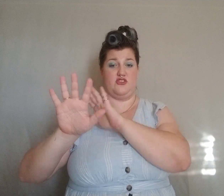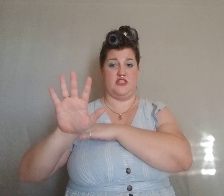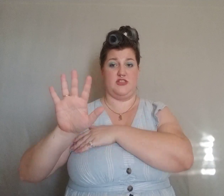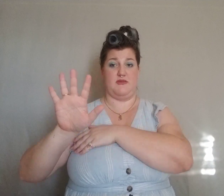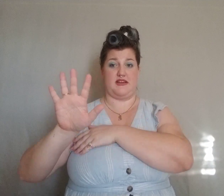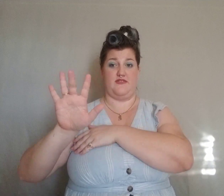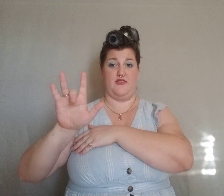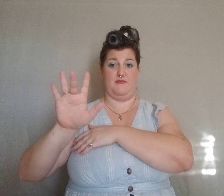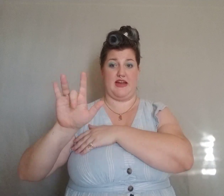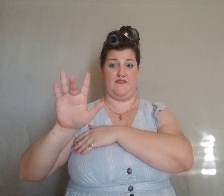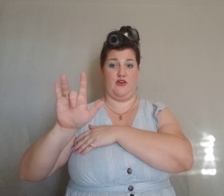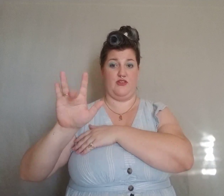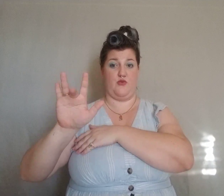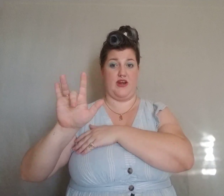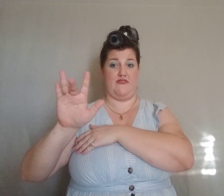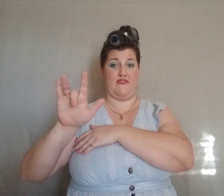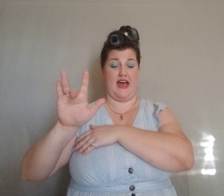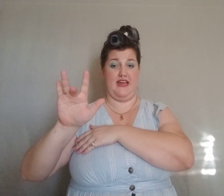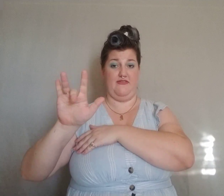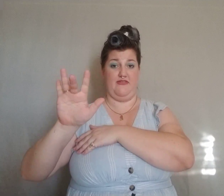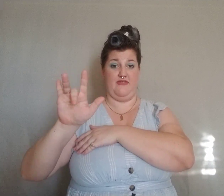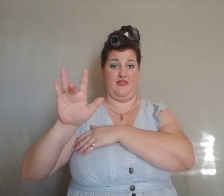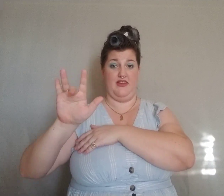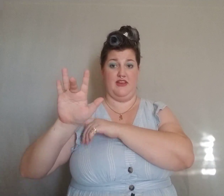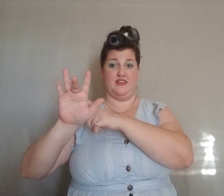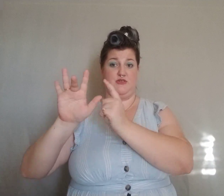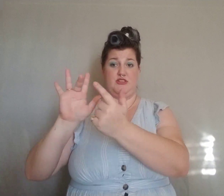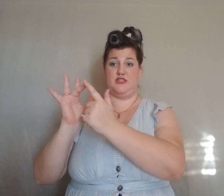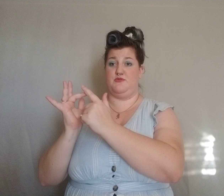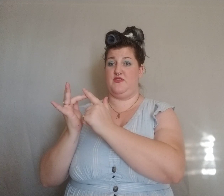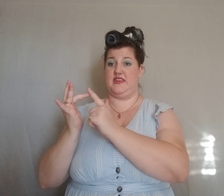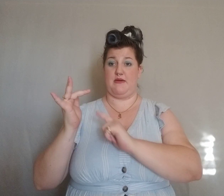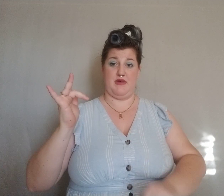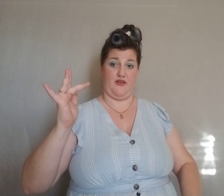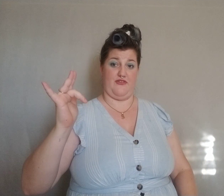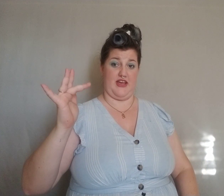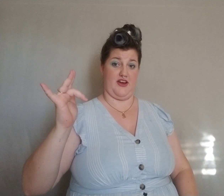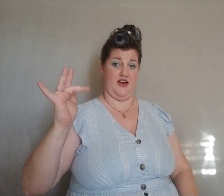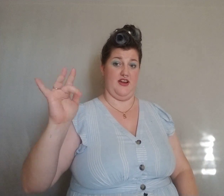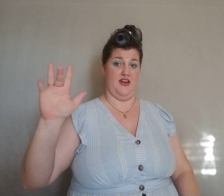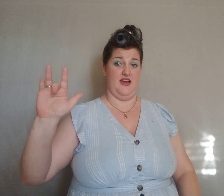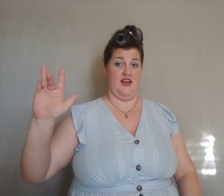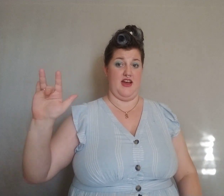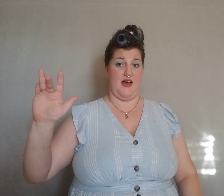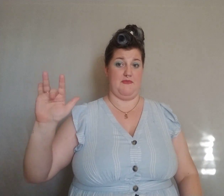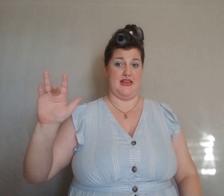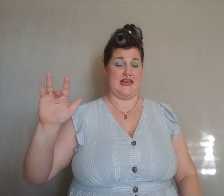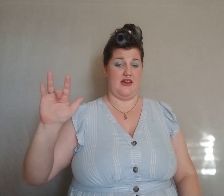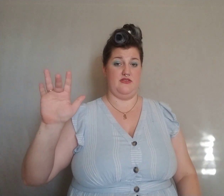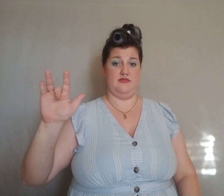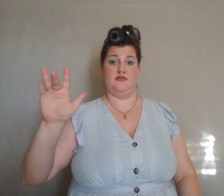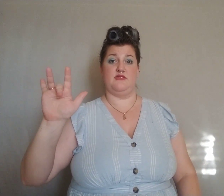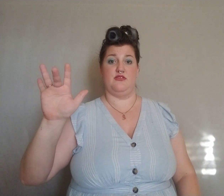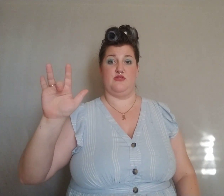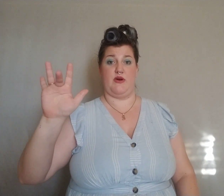transition back and forth. 25. So we're just moving that middle finger up and down.